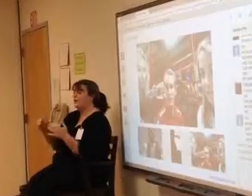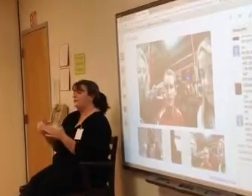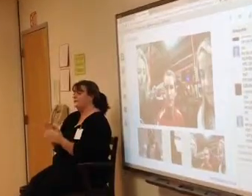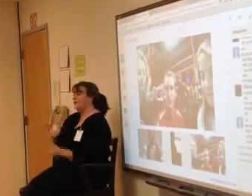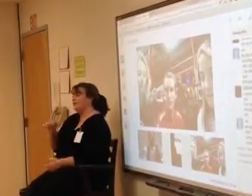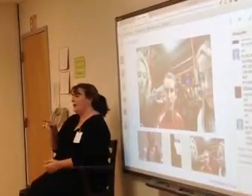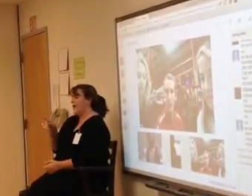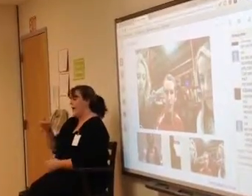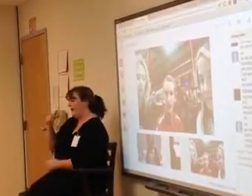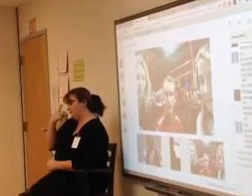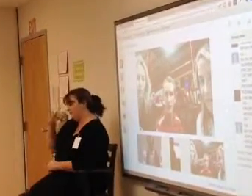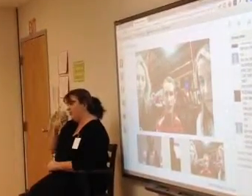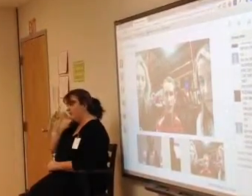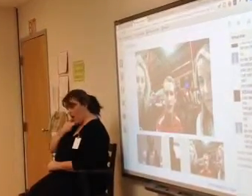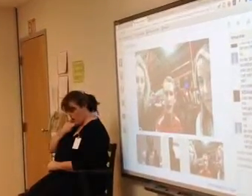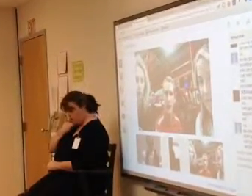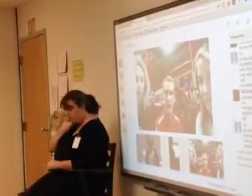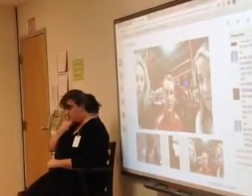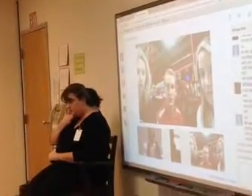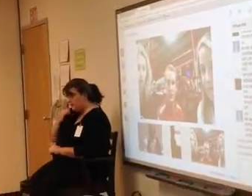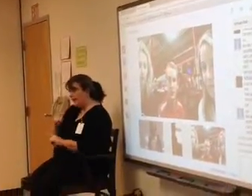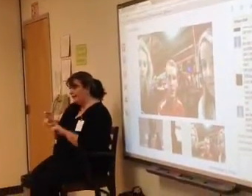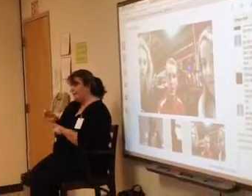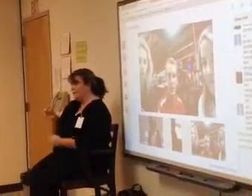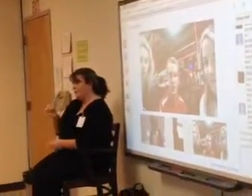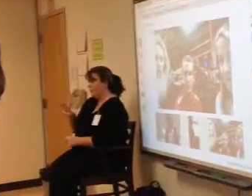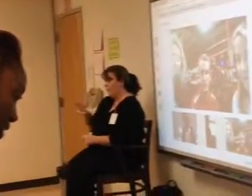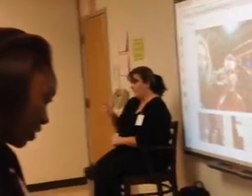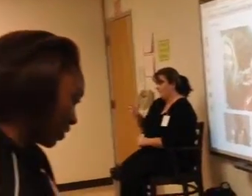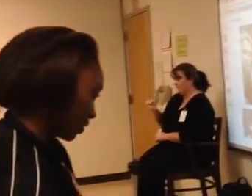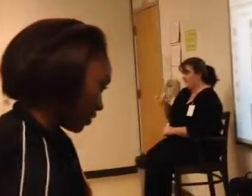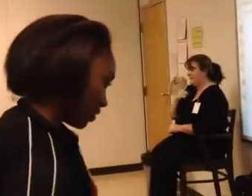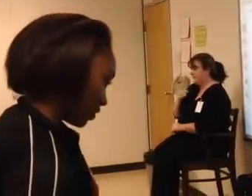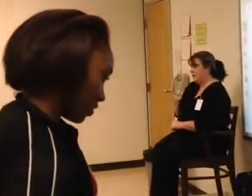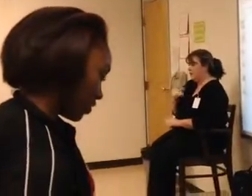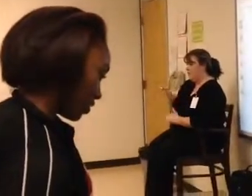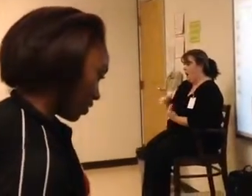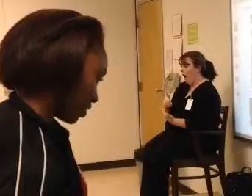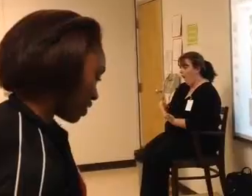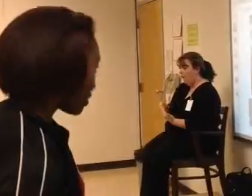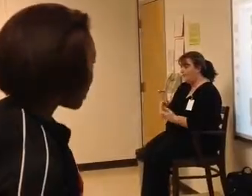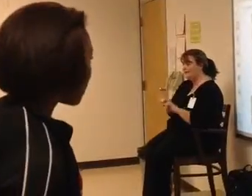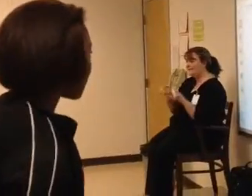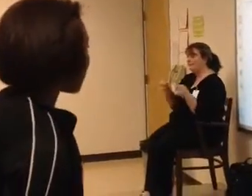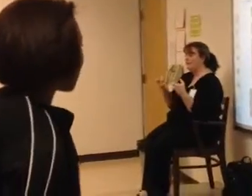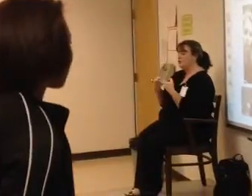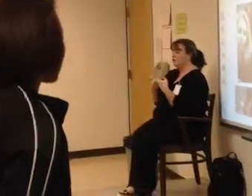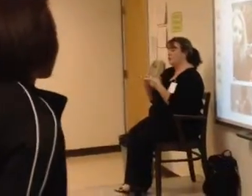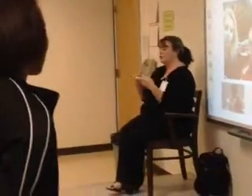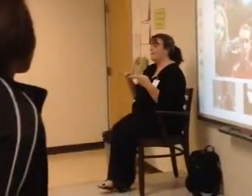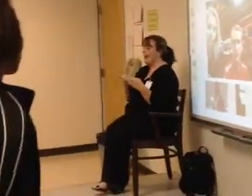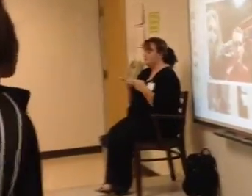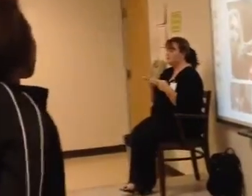for phones and different websites that you can go to that tell you where all the chargers are in your area. And so